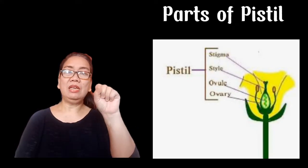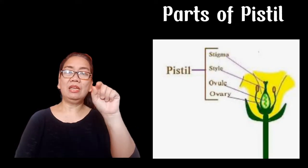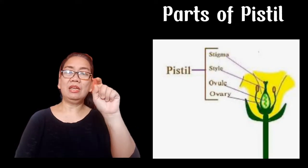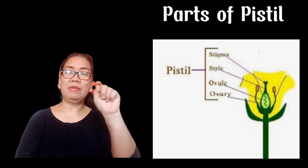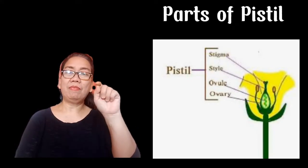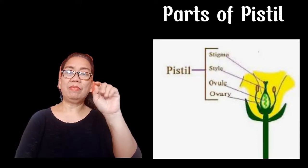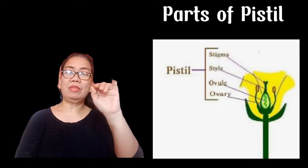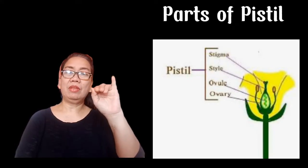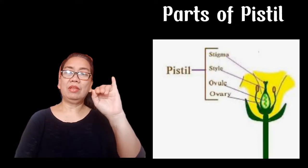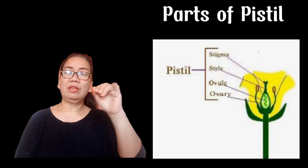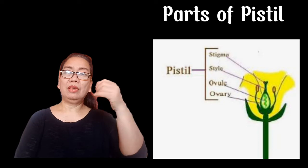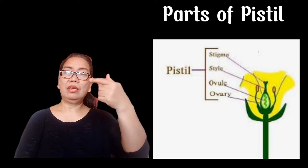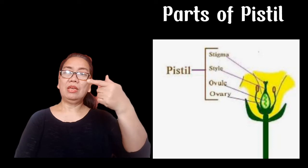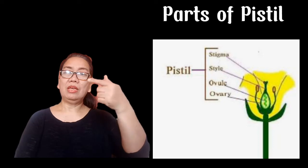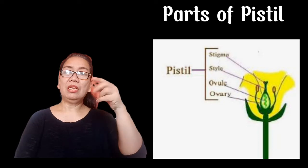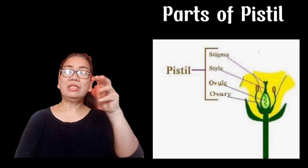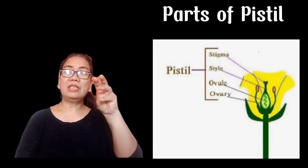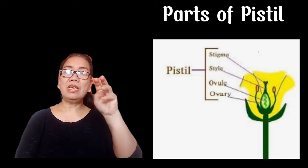the